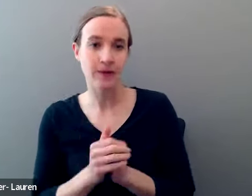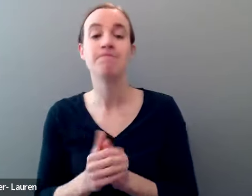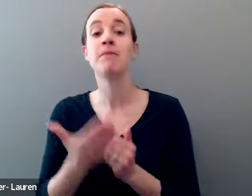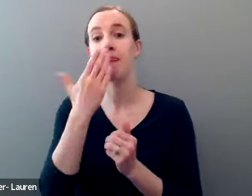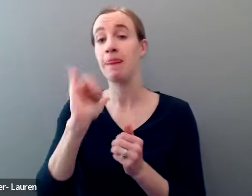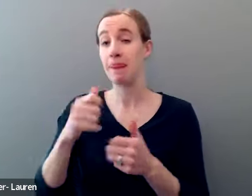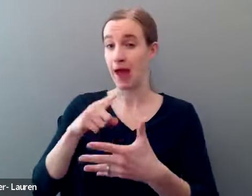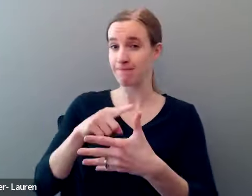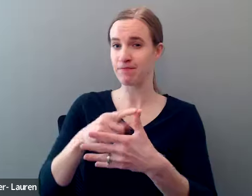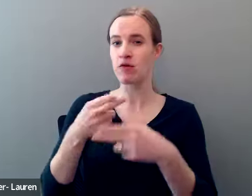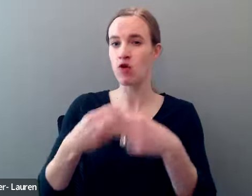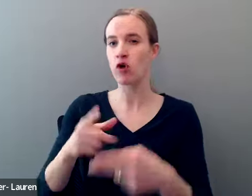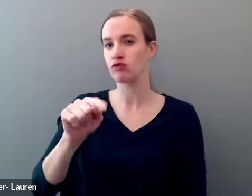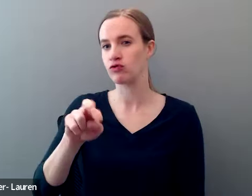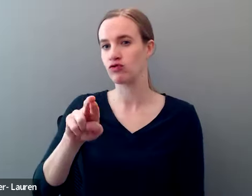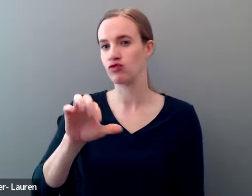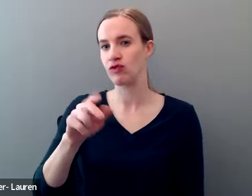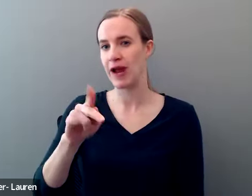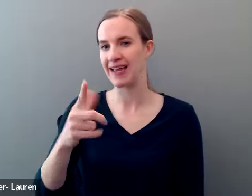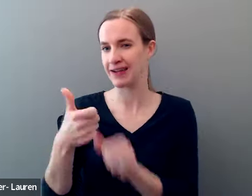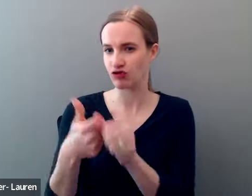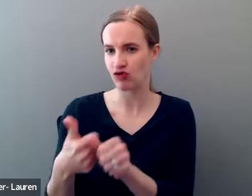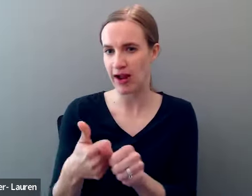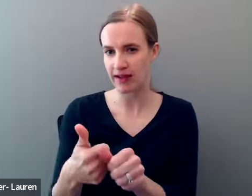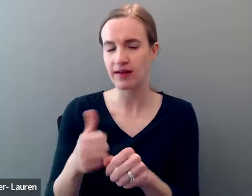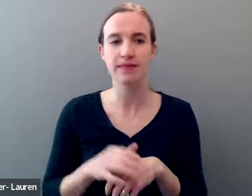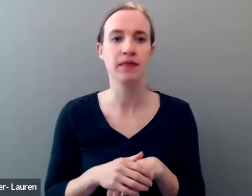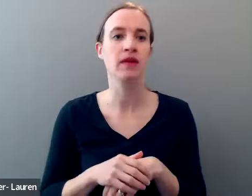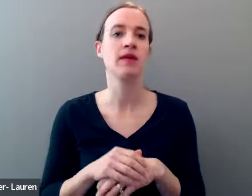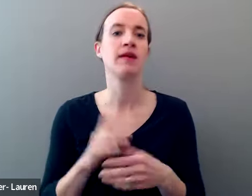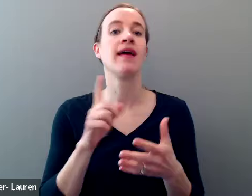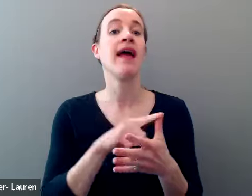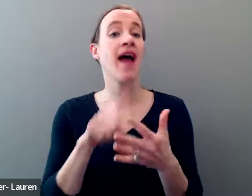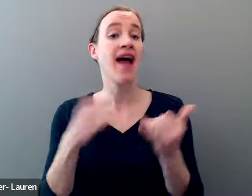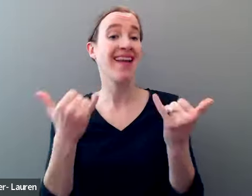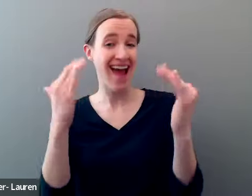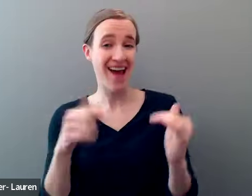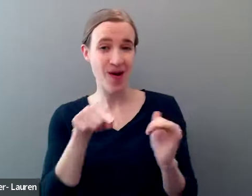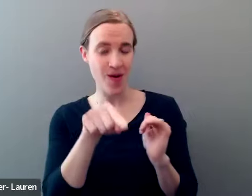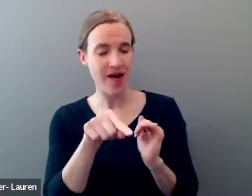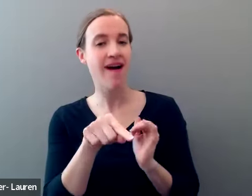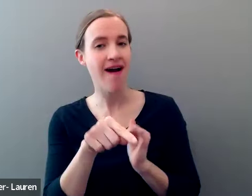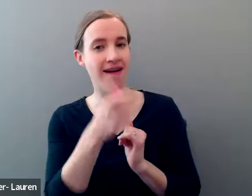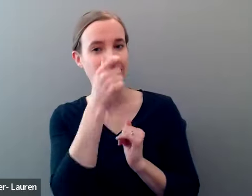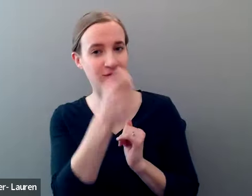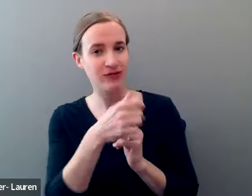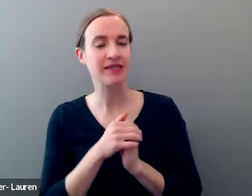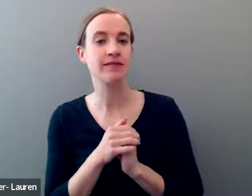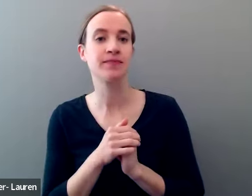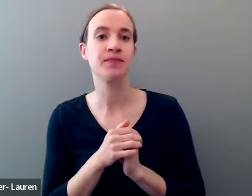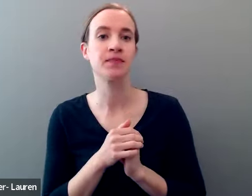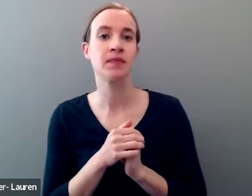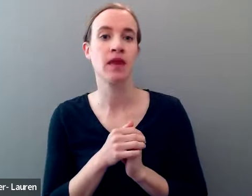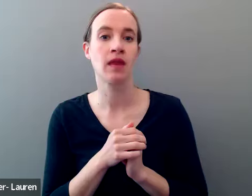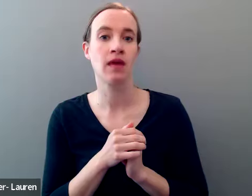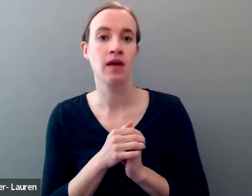know tracking. And then just this is a fun noticing the